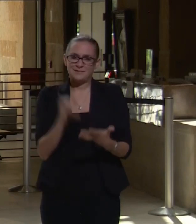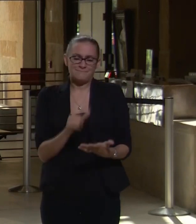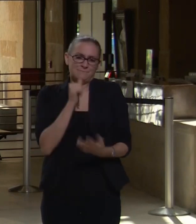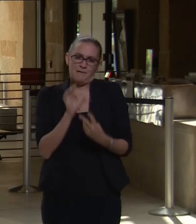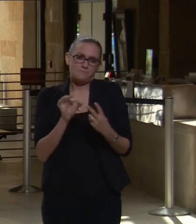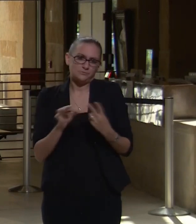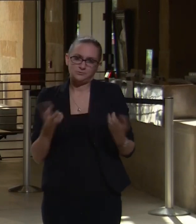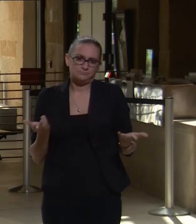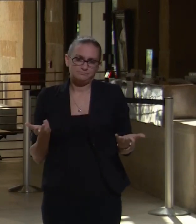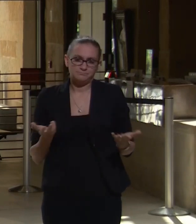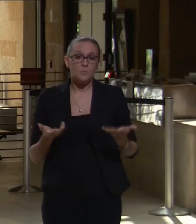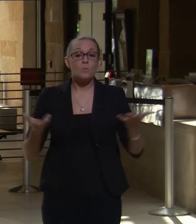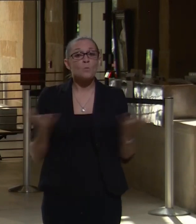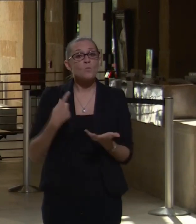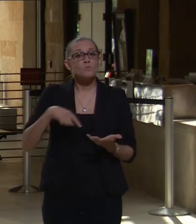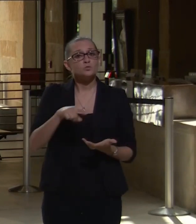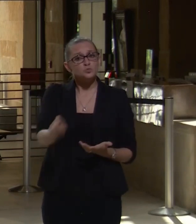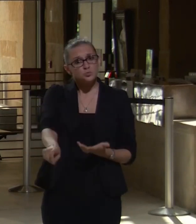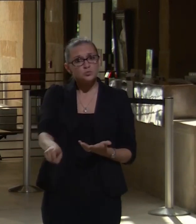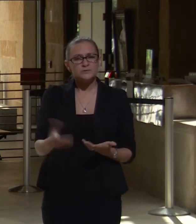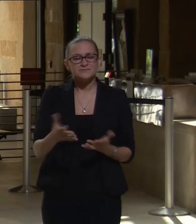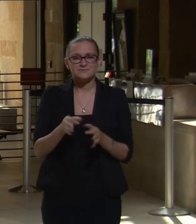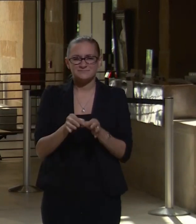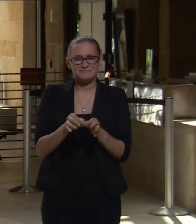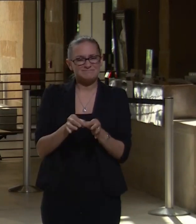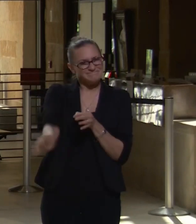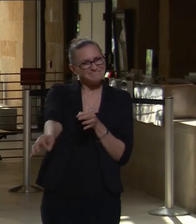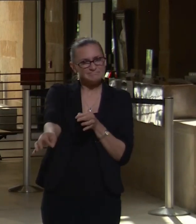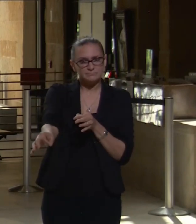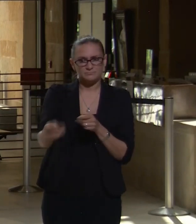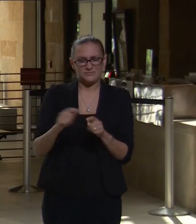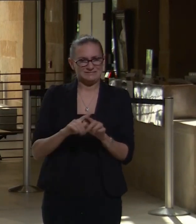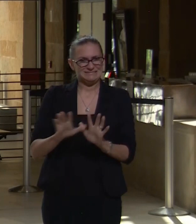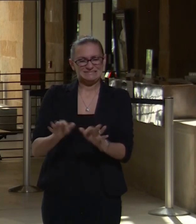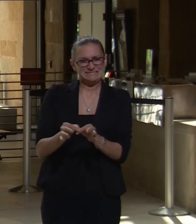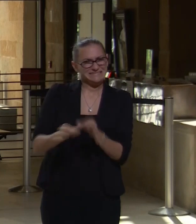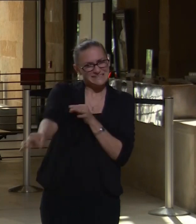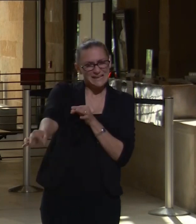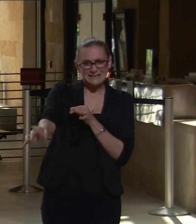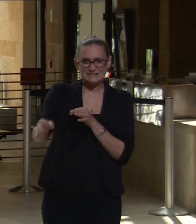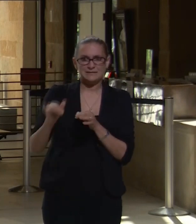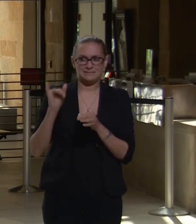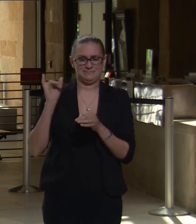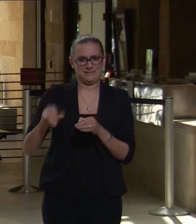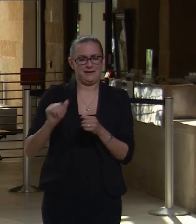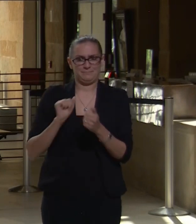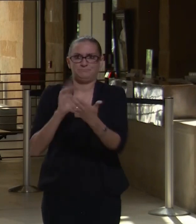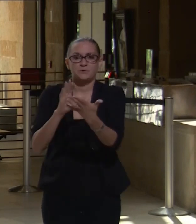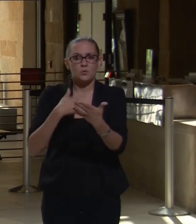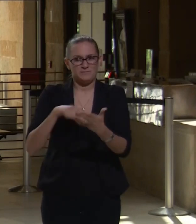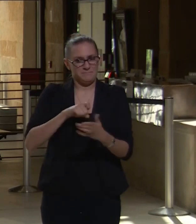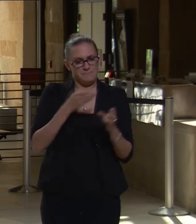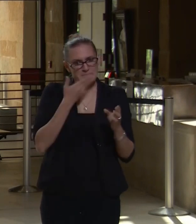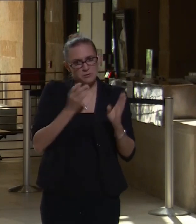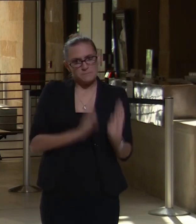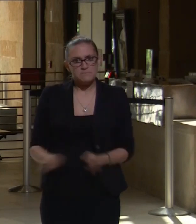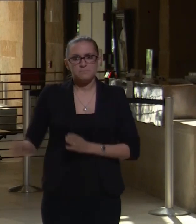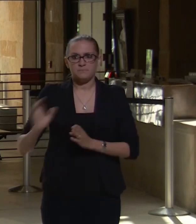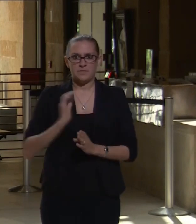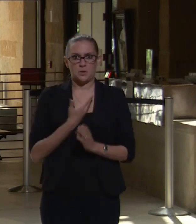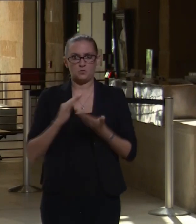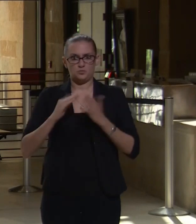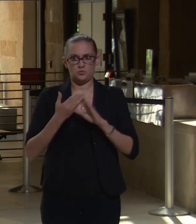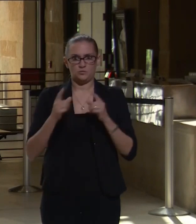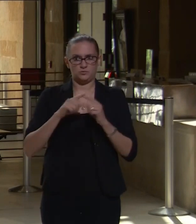option. What we have to do is delay this as long as we can. We have to better prepare our community to answer